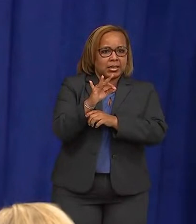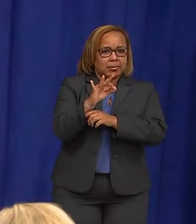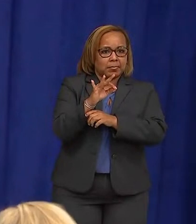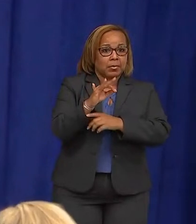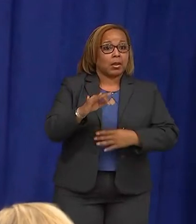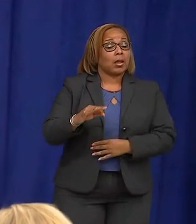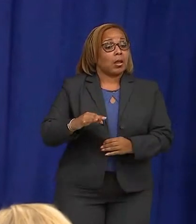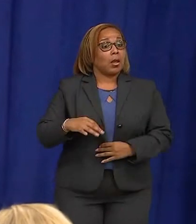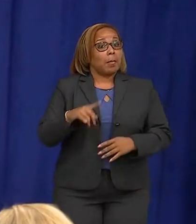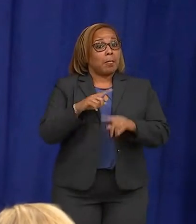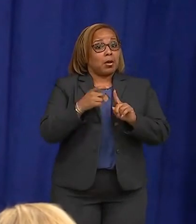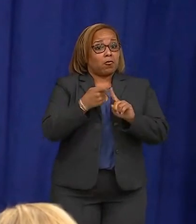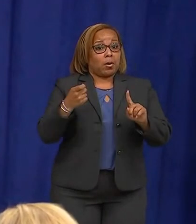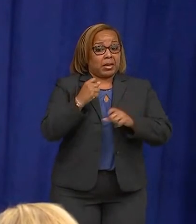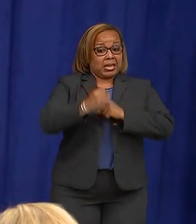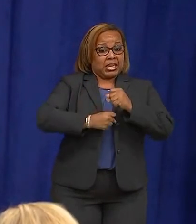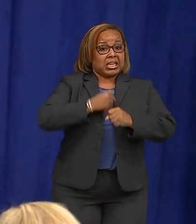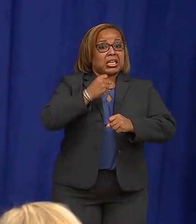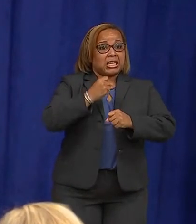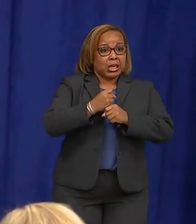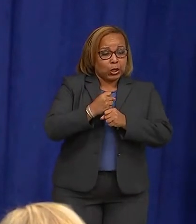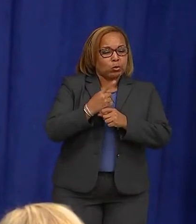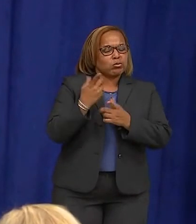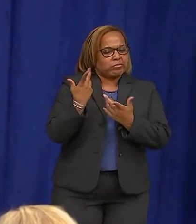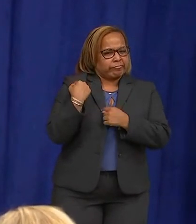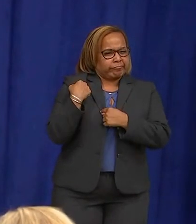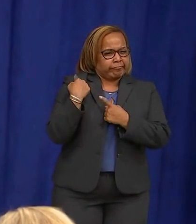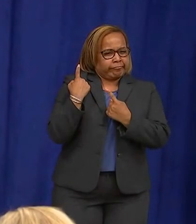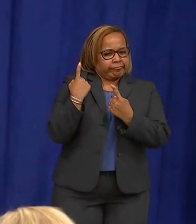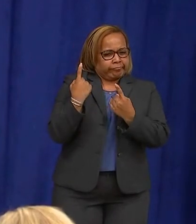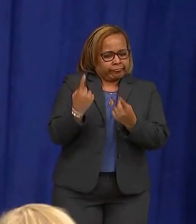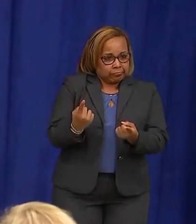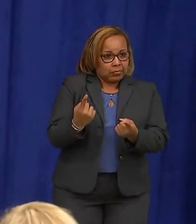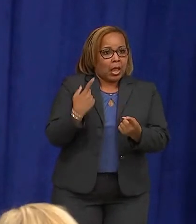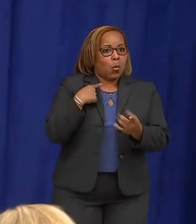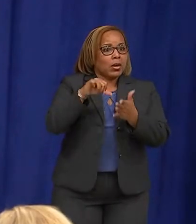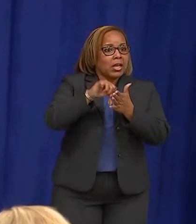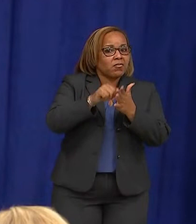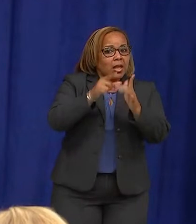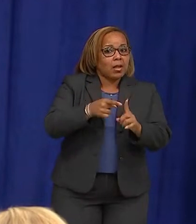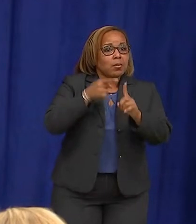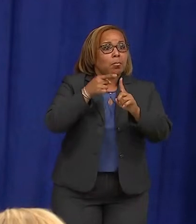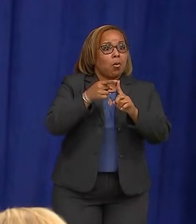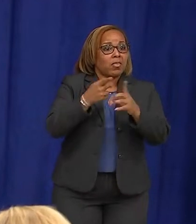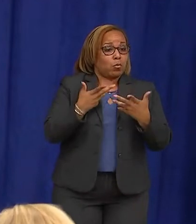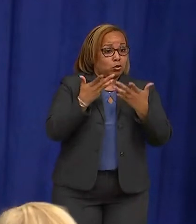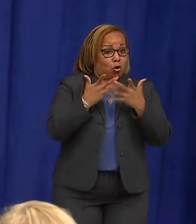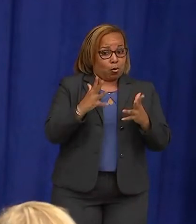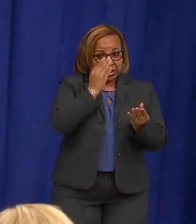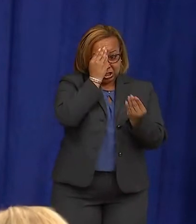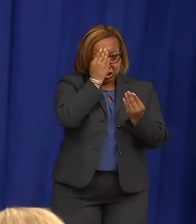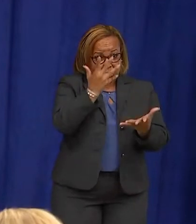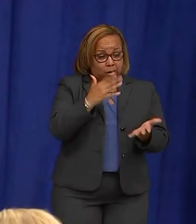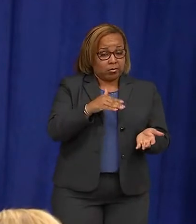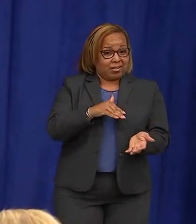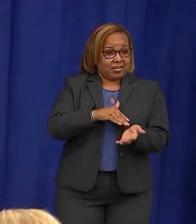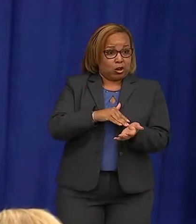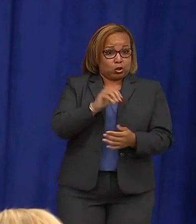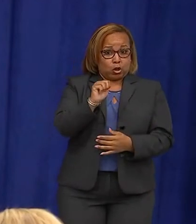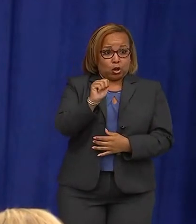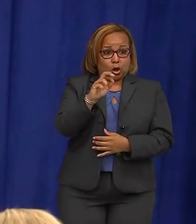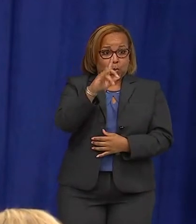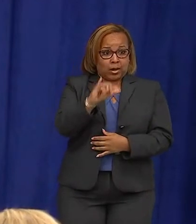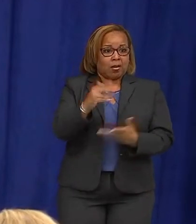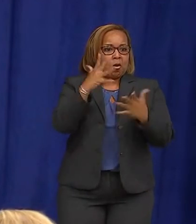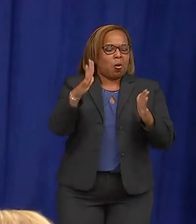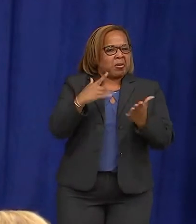by disinvestment for years and years and years. And I want to emphasize the point that was already shared and Dr. already hit. This